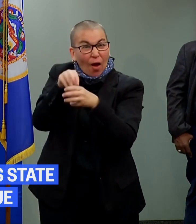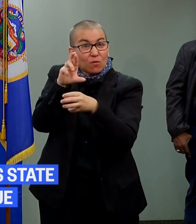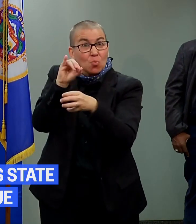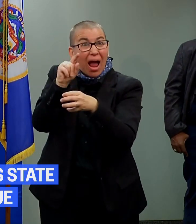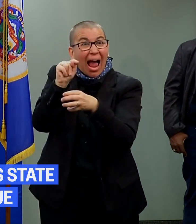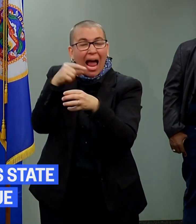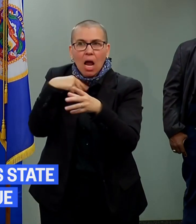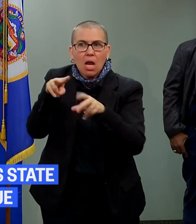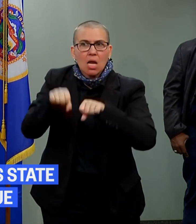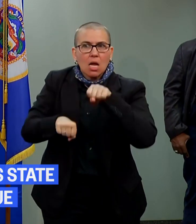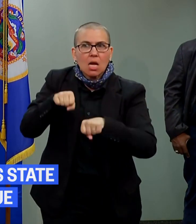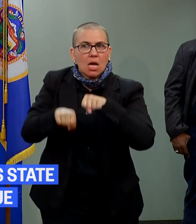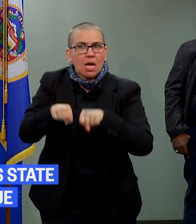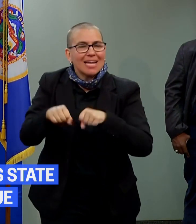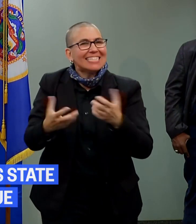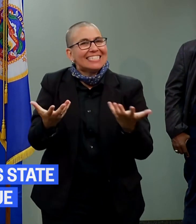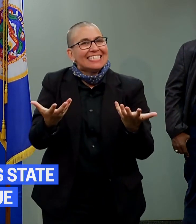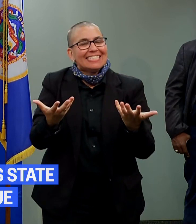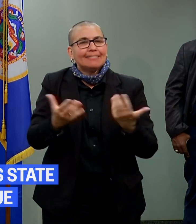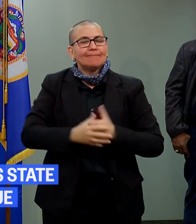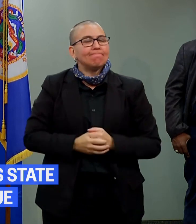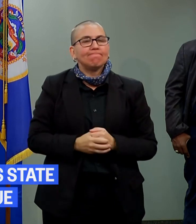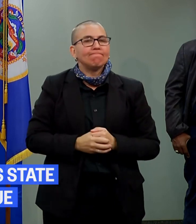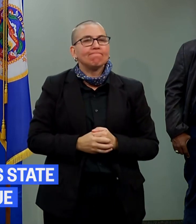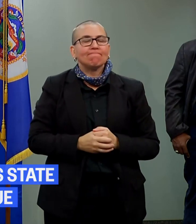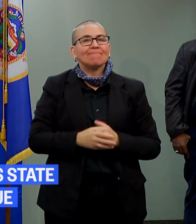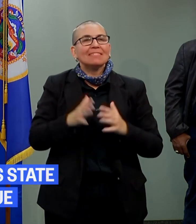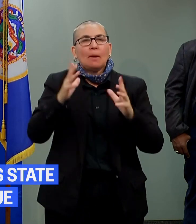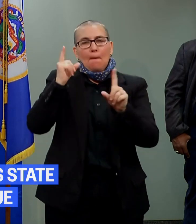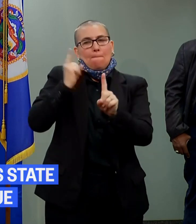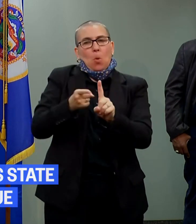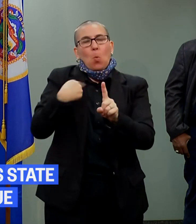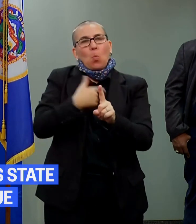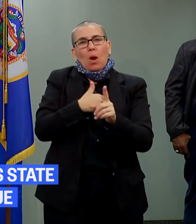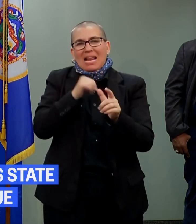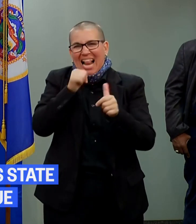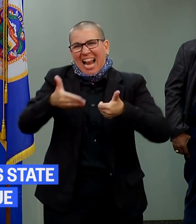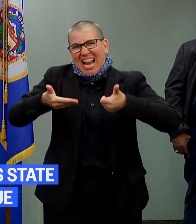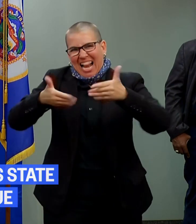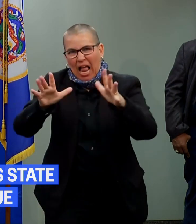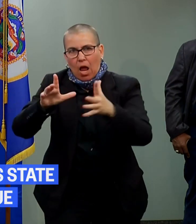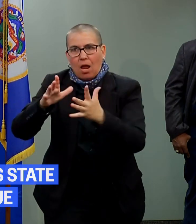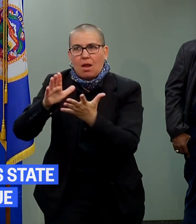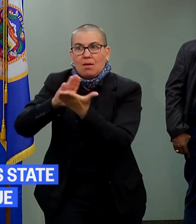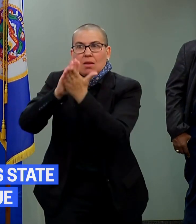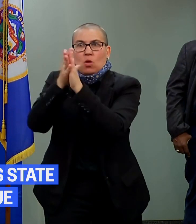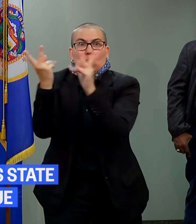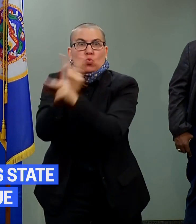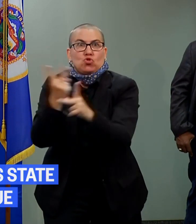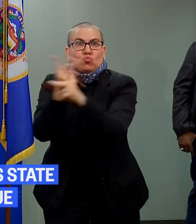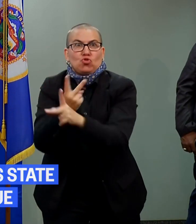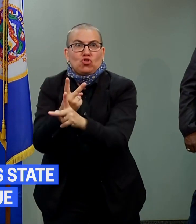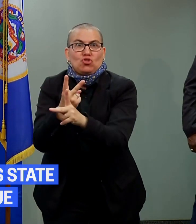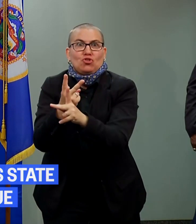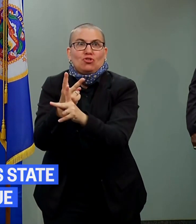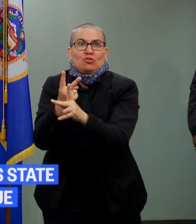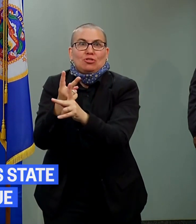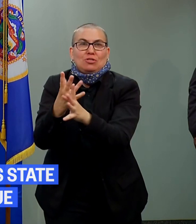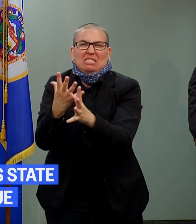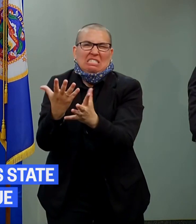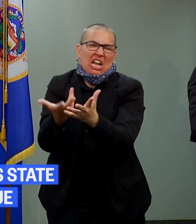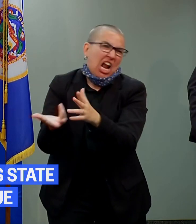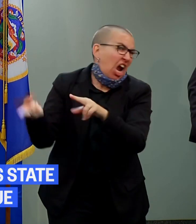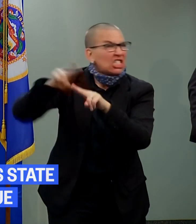our streets to be turned into chaos. We are going to be smart with our force that's out there, and of course continue to monitor the